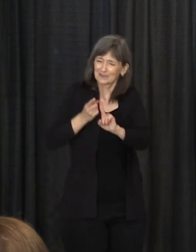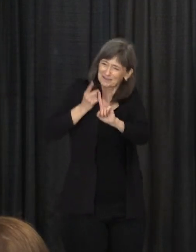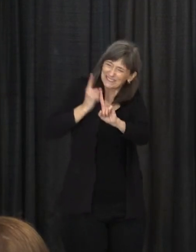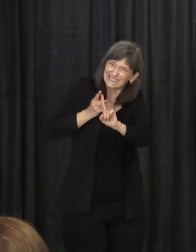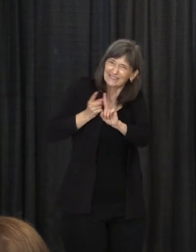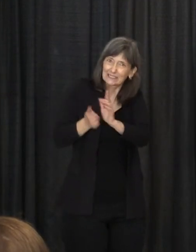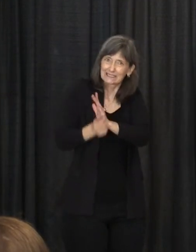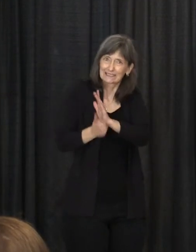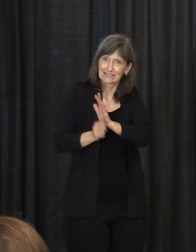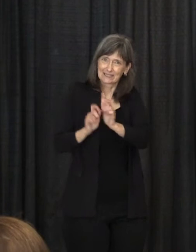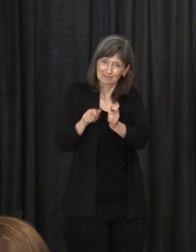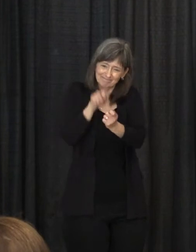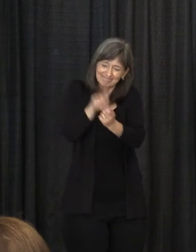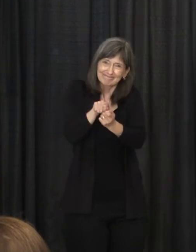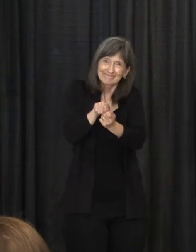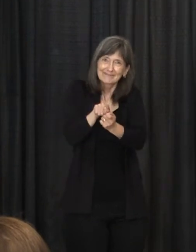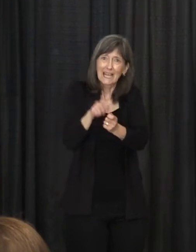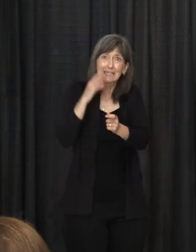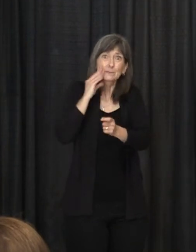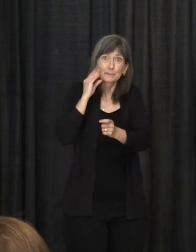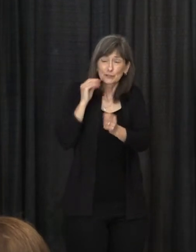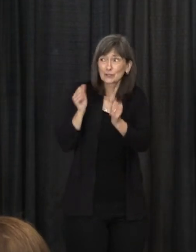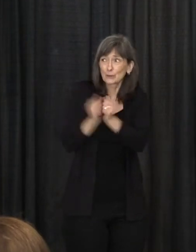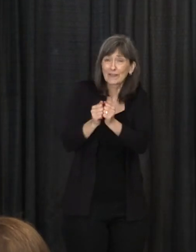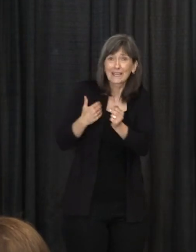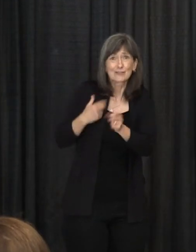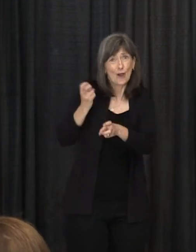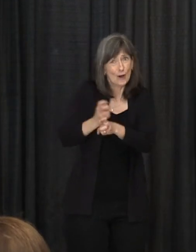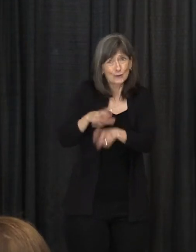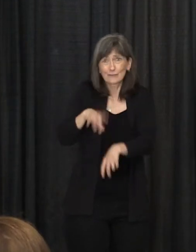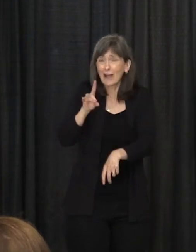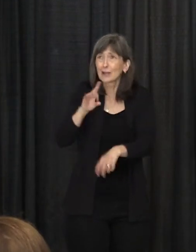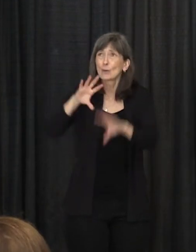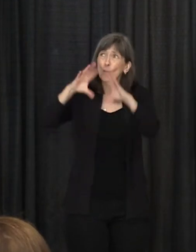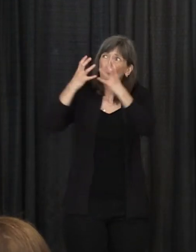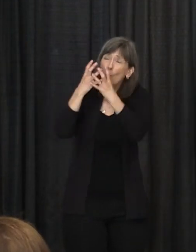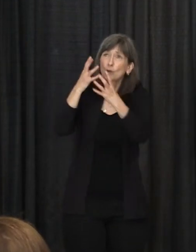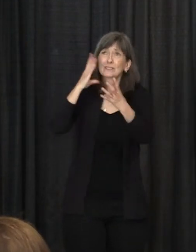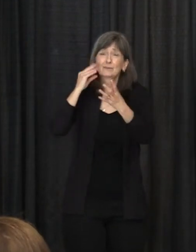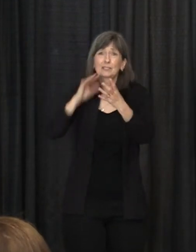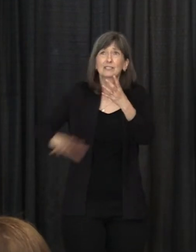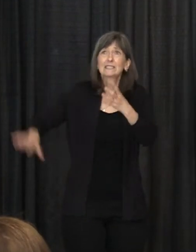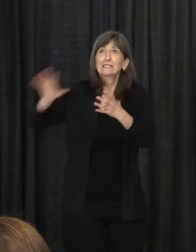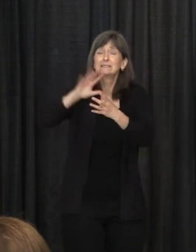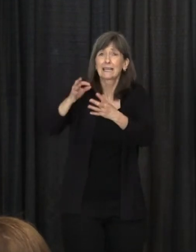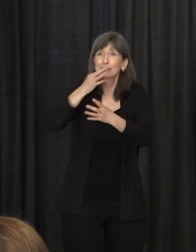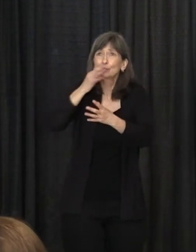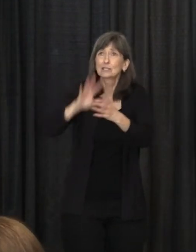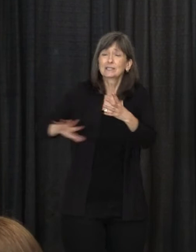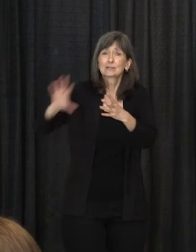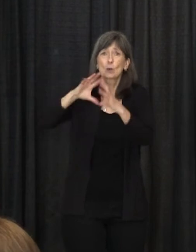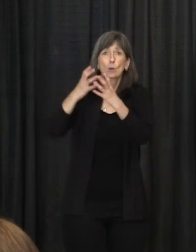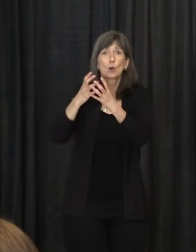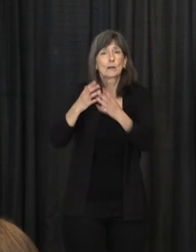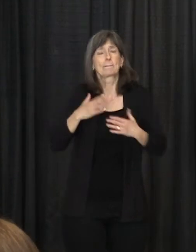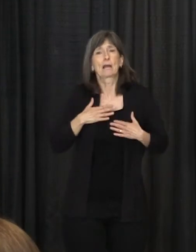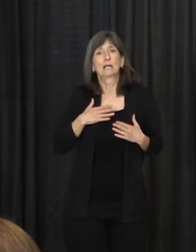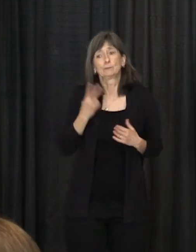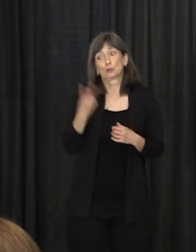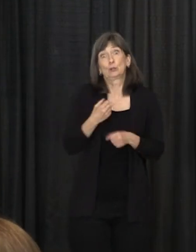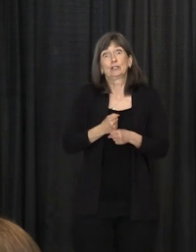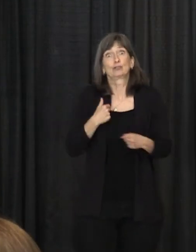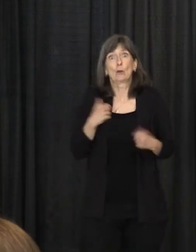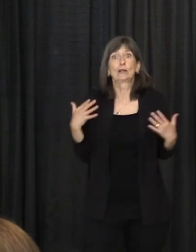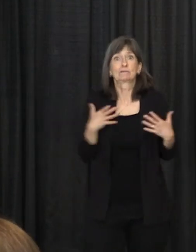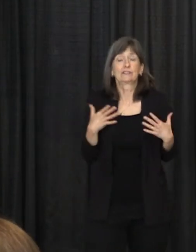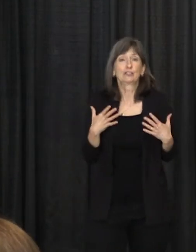that we need to see, and experienced talent that's hard to get. You need global experience and global expertise. That was my biggest fear a couple of years